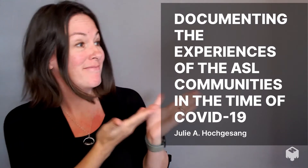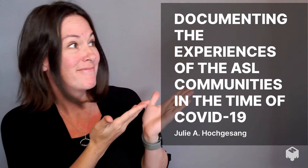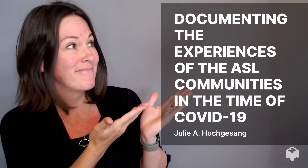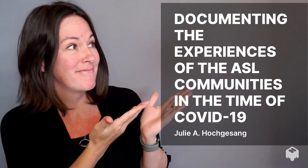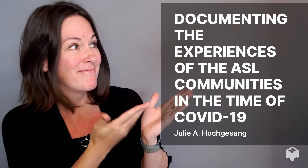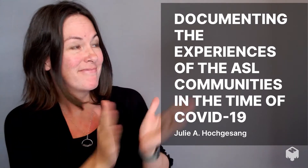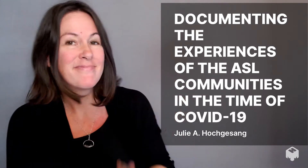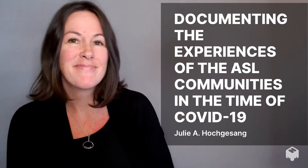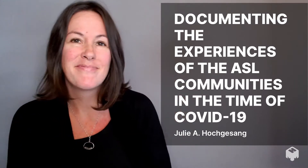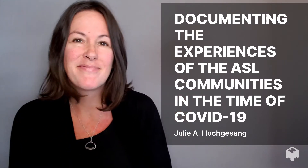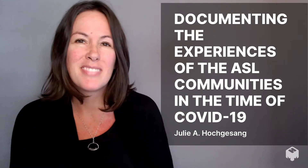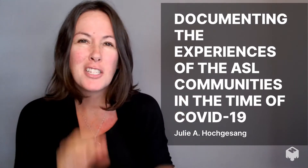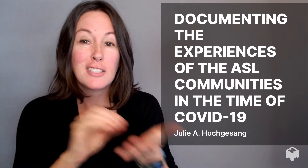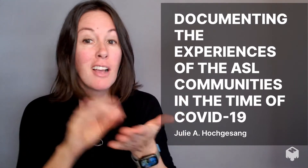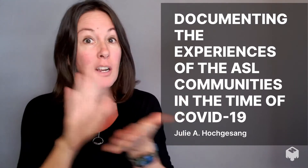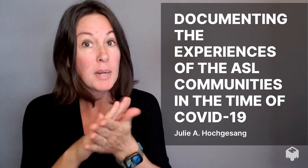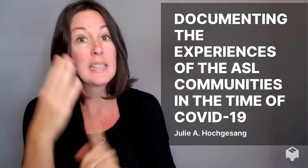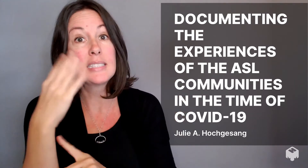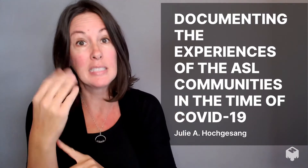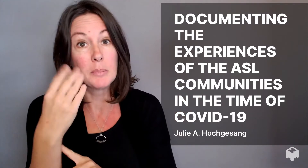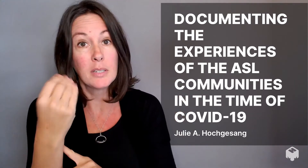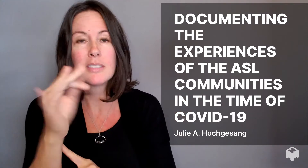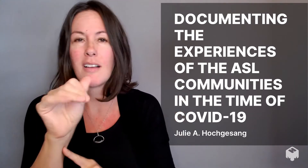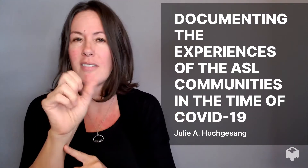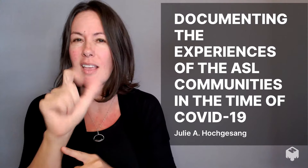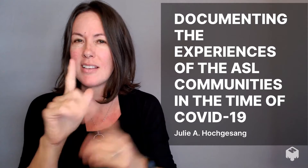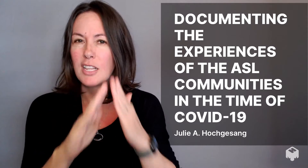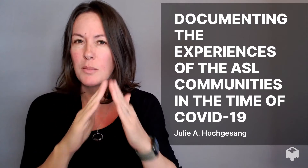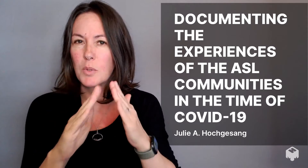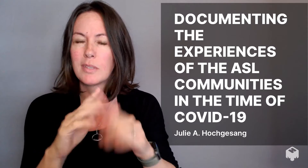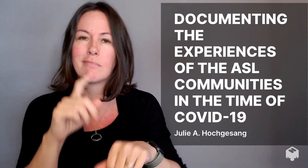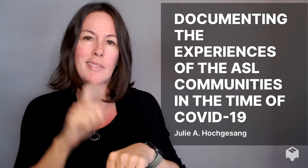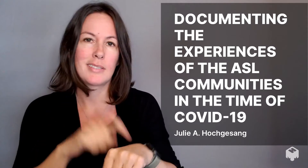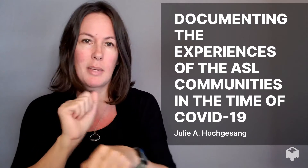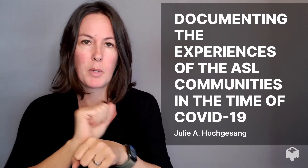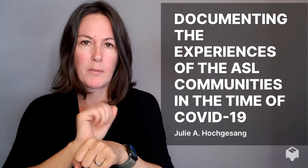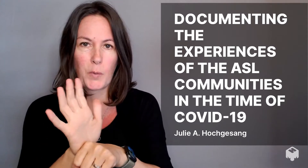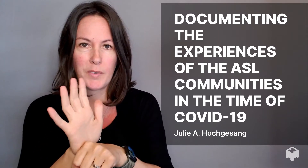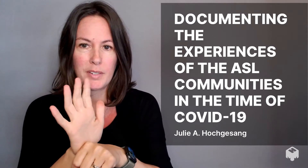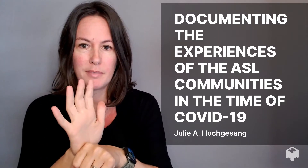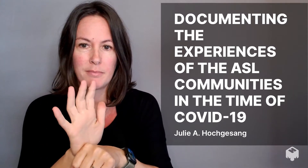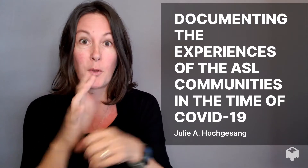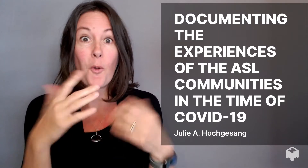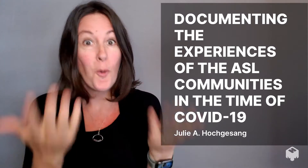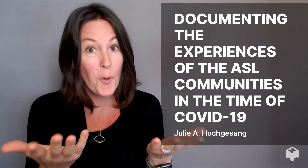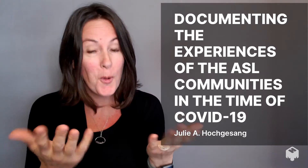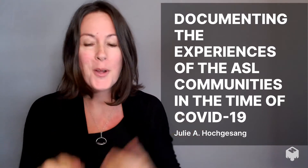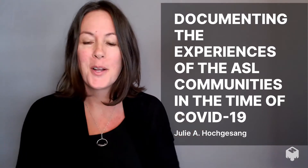called Documenting the Experiences of the ASL Communities in the Time of COVID-19,